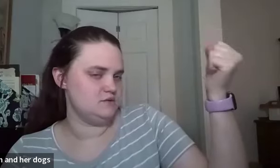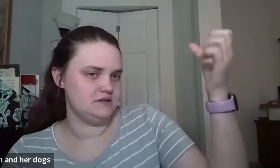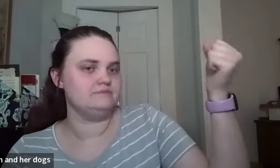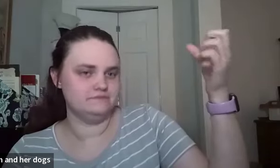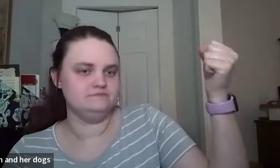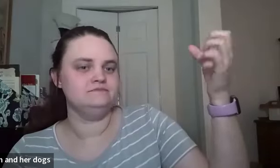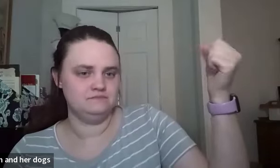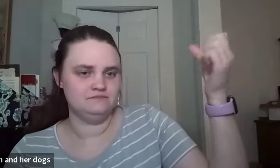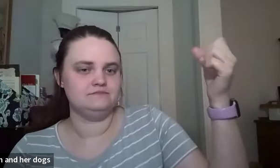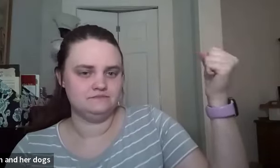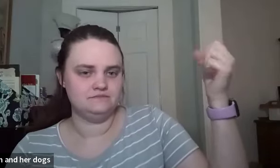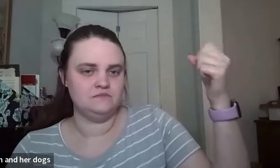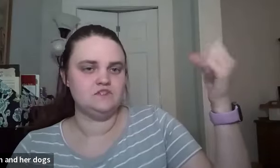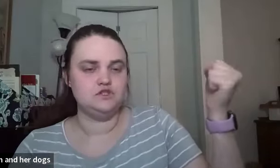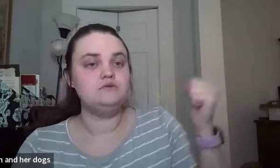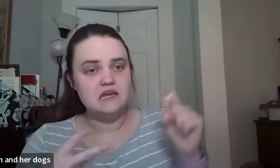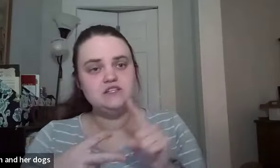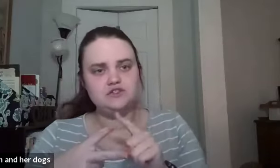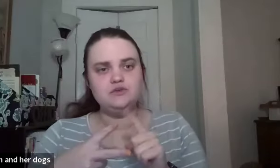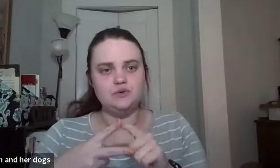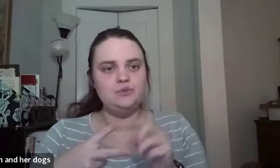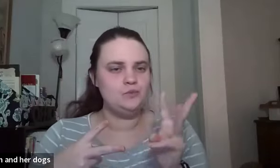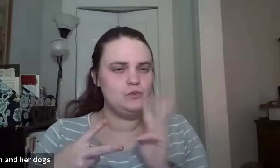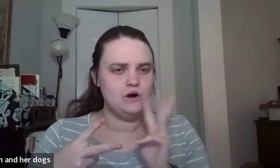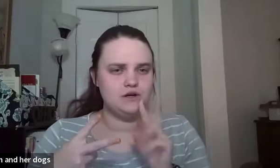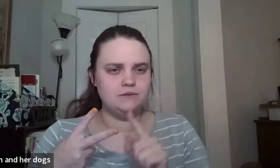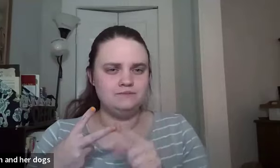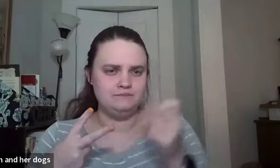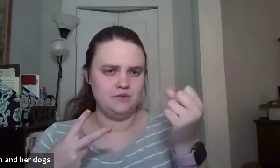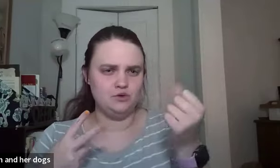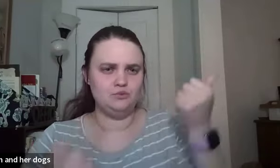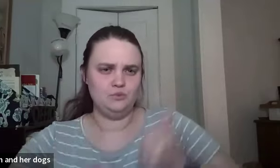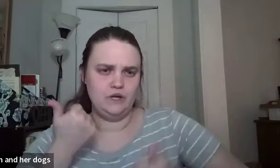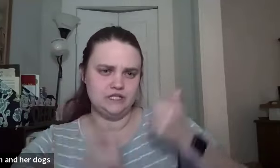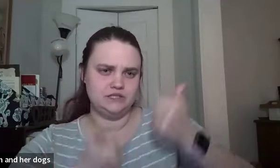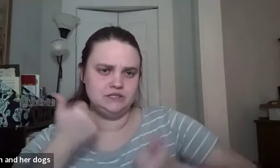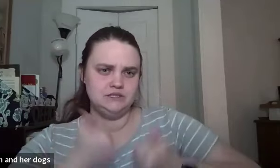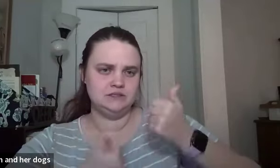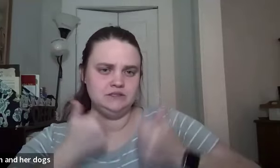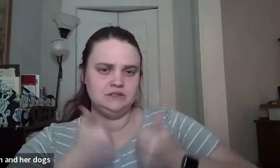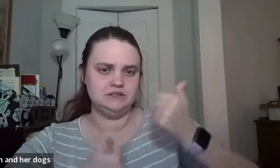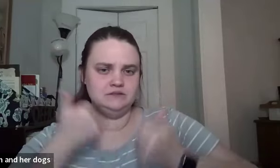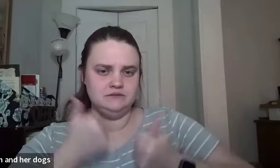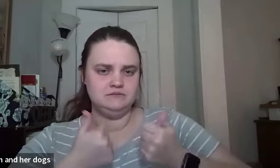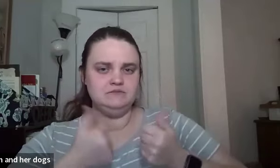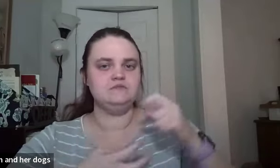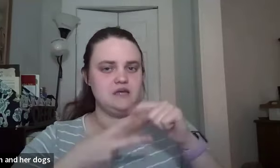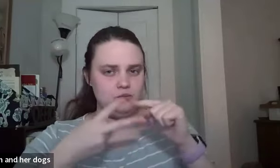squeezing. So you can do water, milk, which to help with